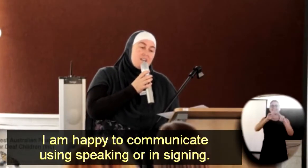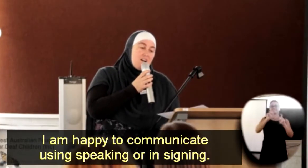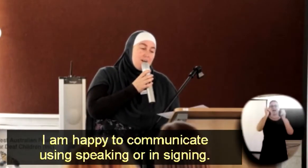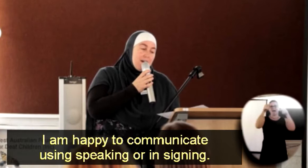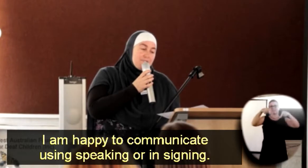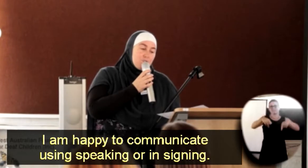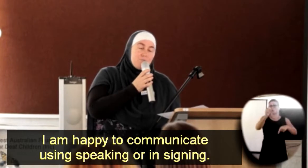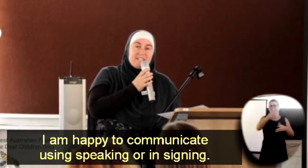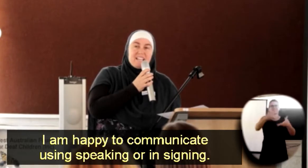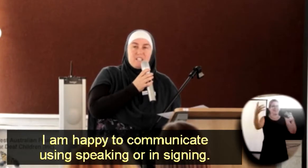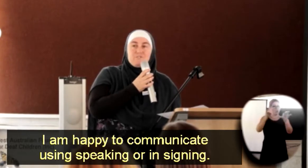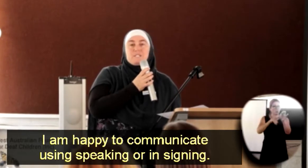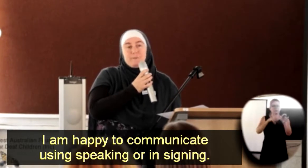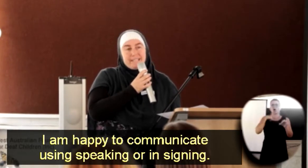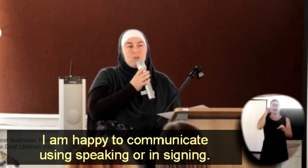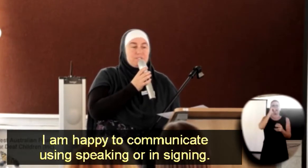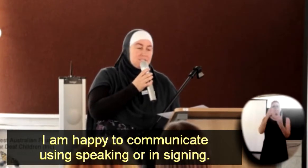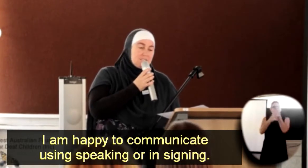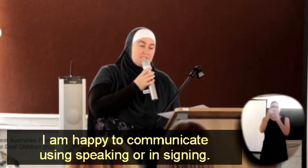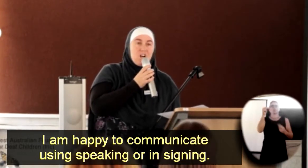I am happy to communicate either in speaking or in writing.